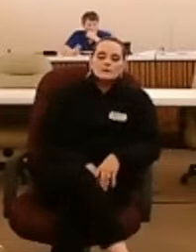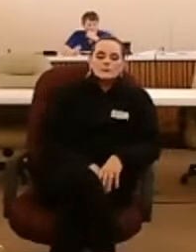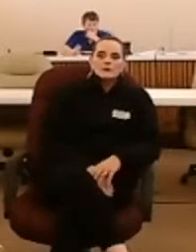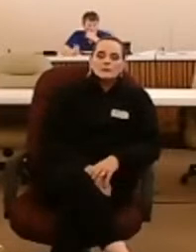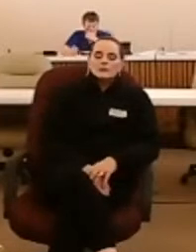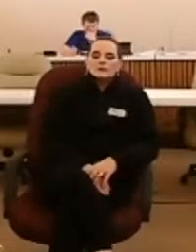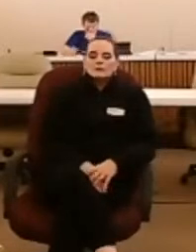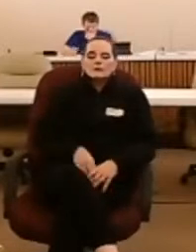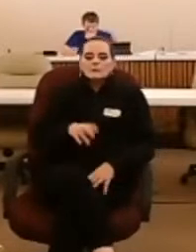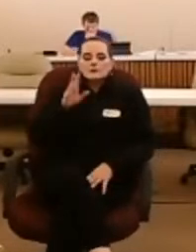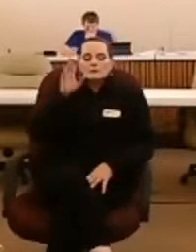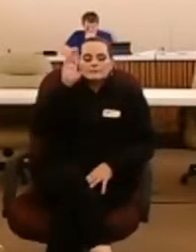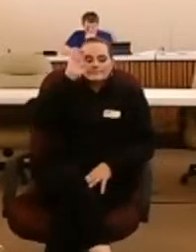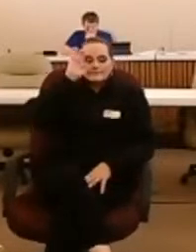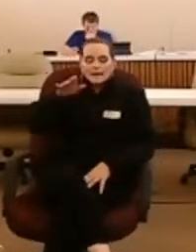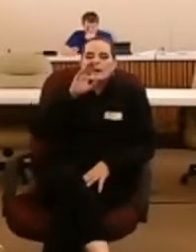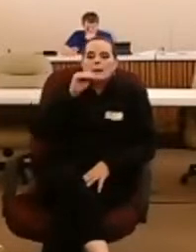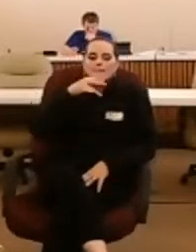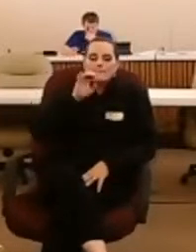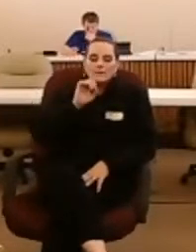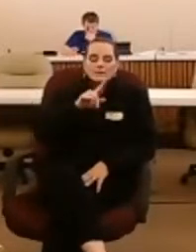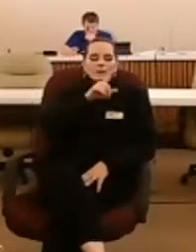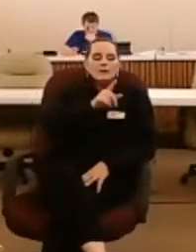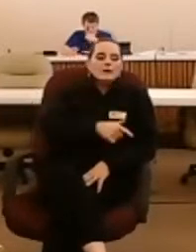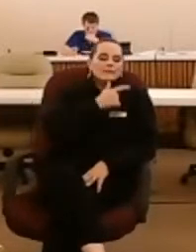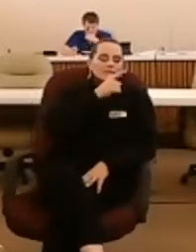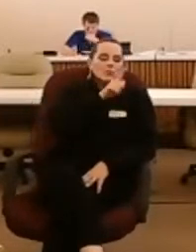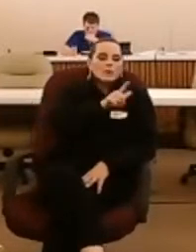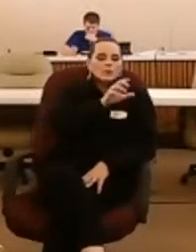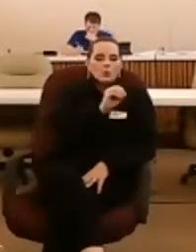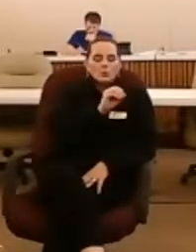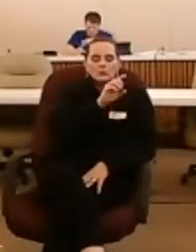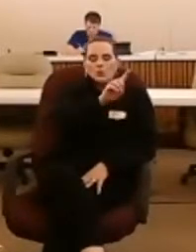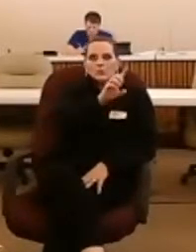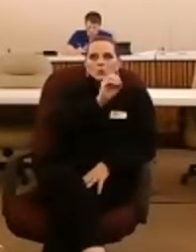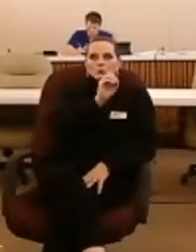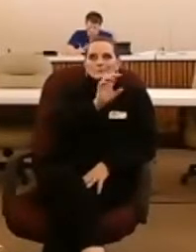Yes, this is Mark Kress. I live at 109 Chieftain Circle.